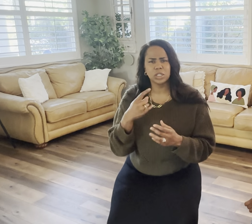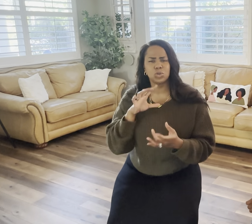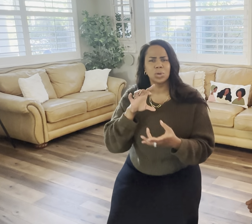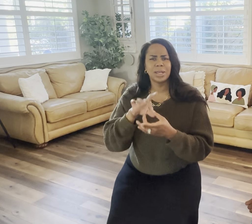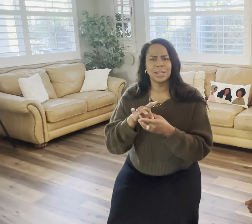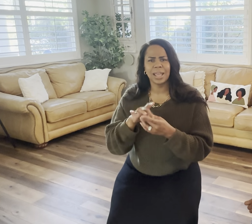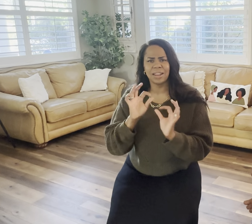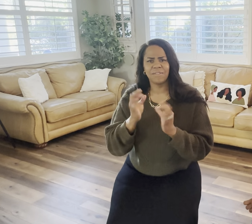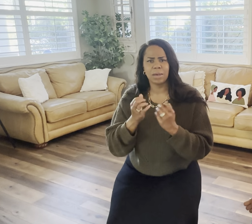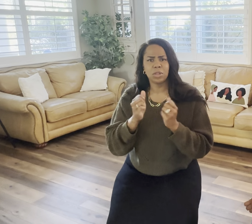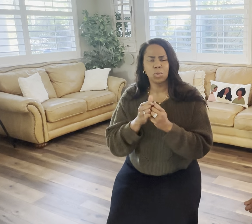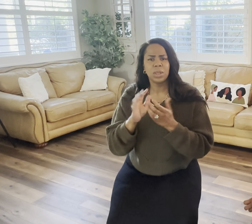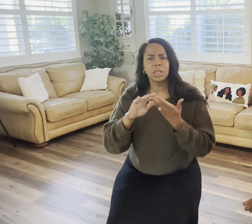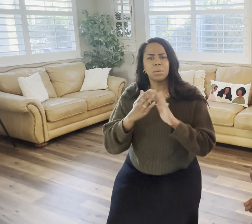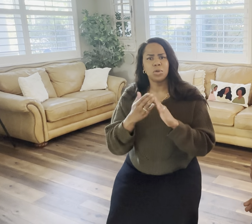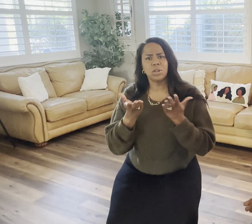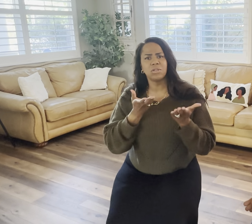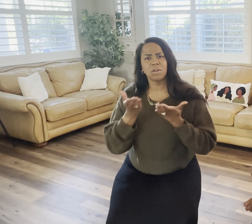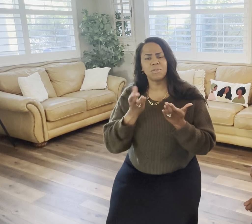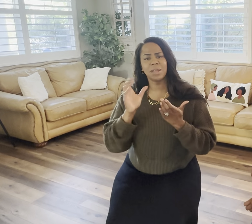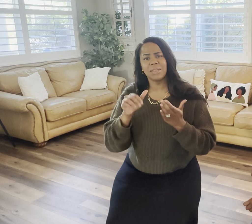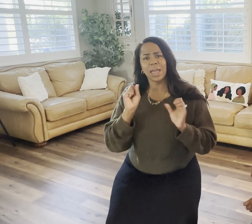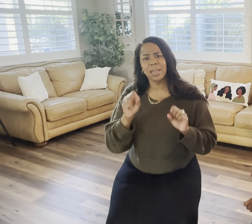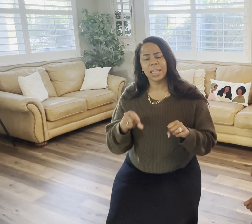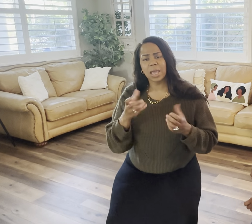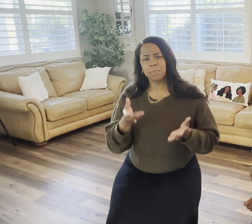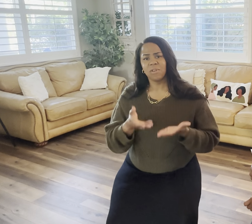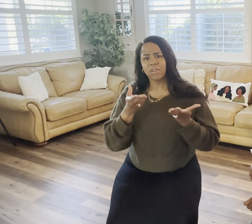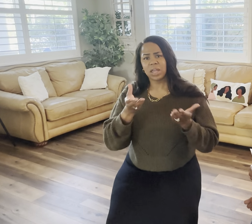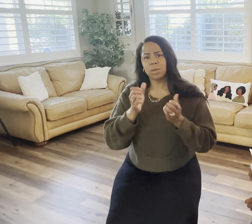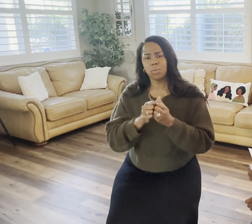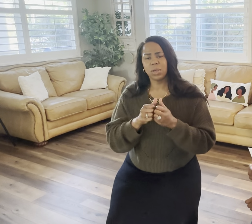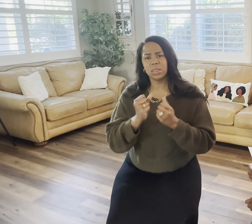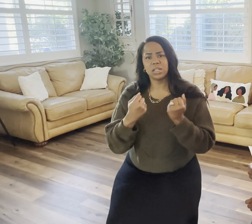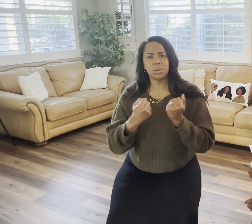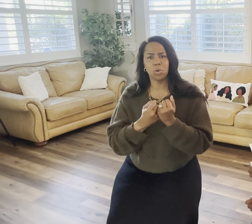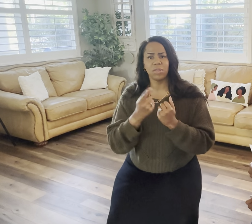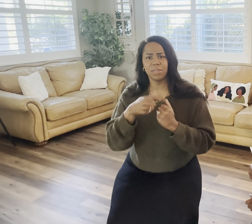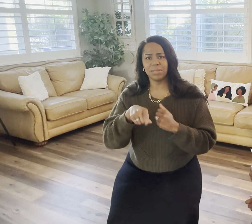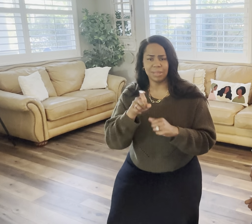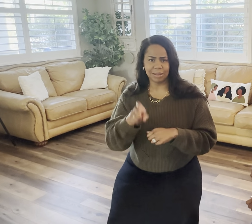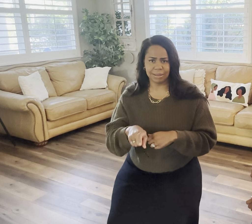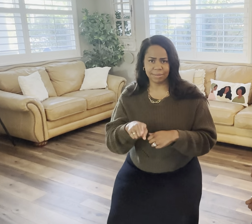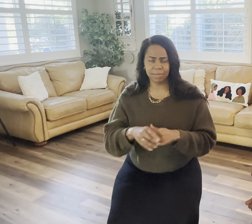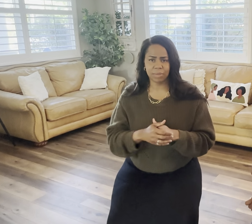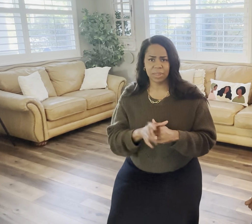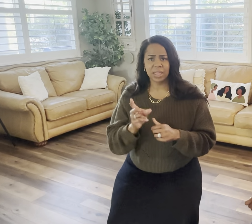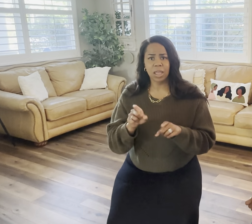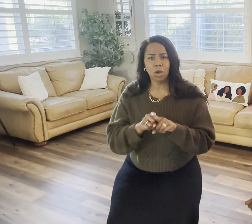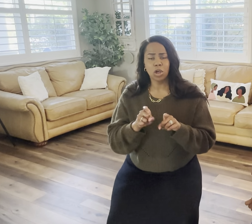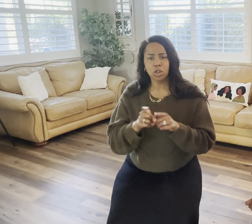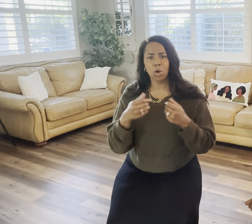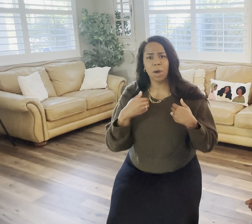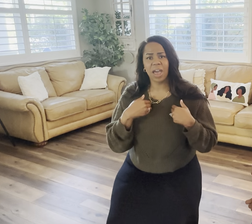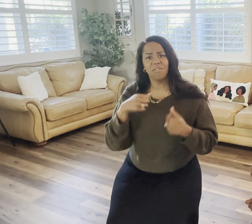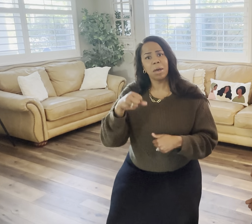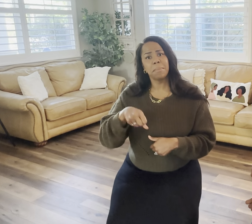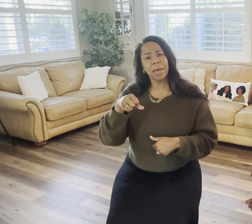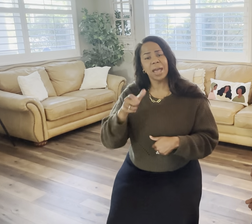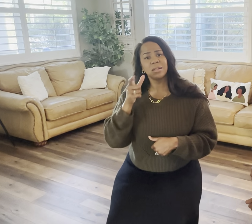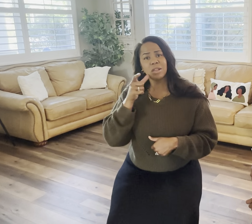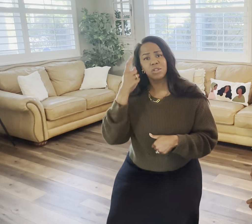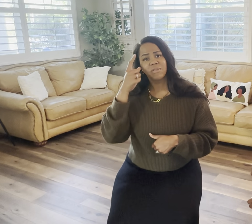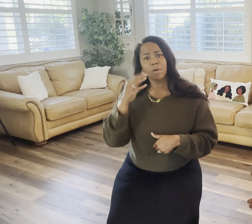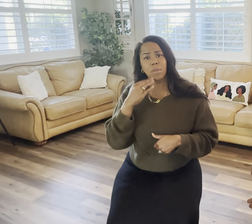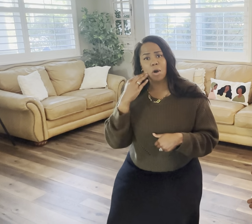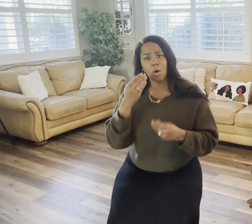services that can provide them with that support they need. There are bag lunches for the homeless every